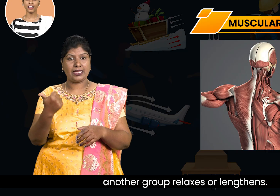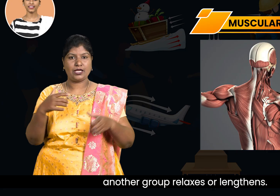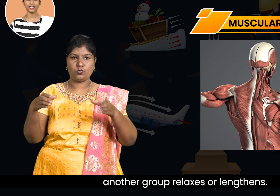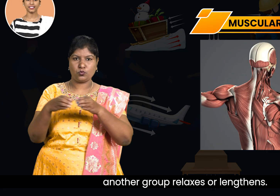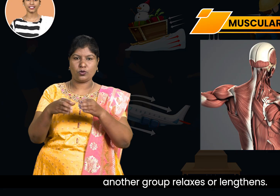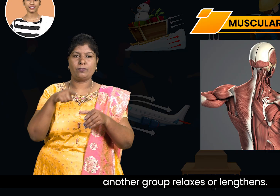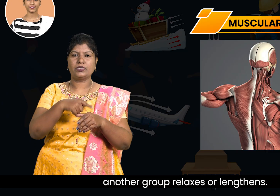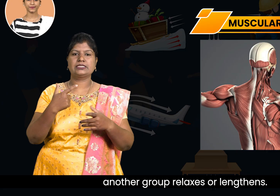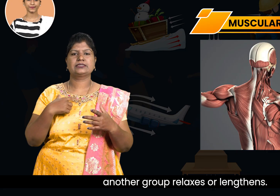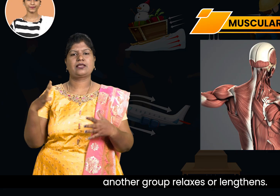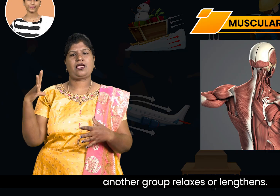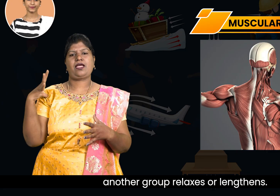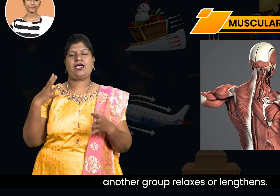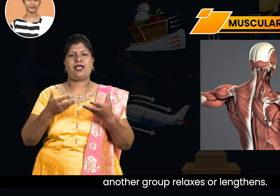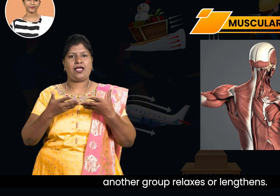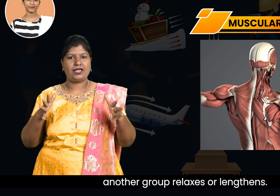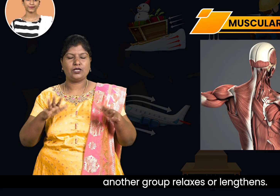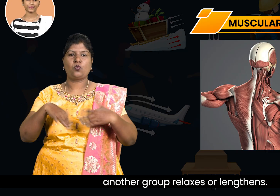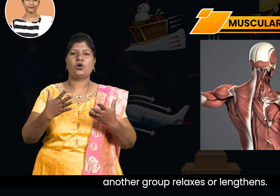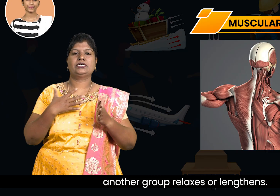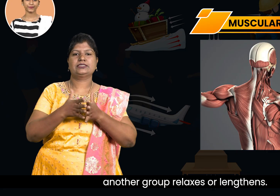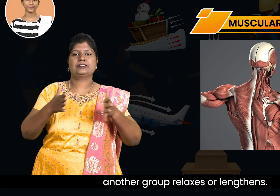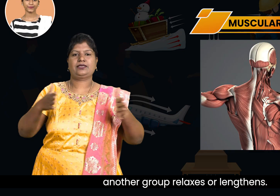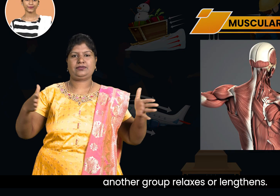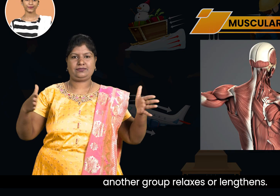or lengthens.